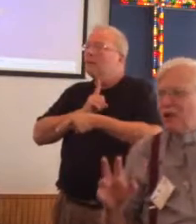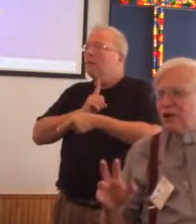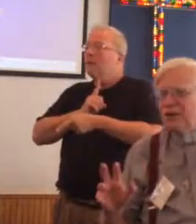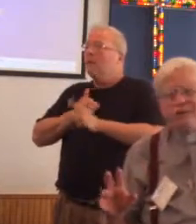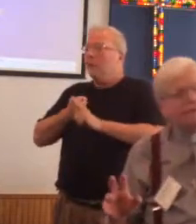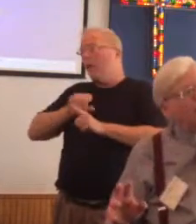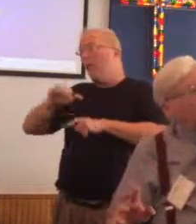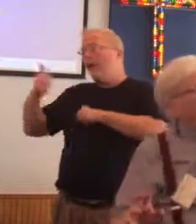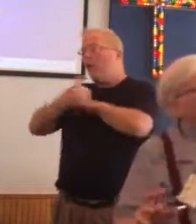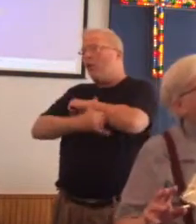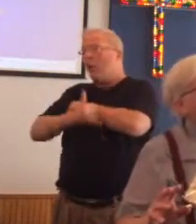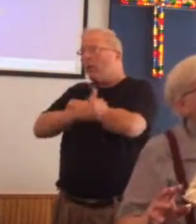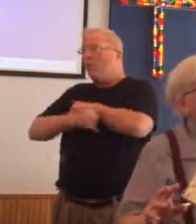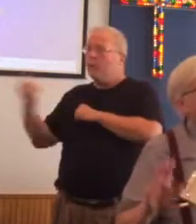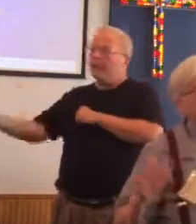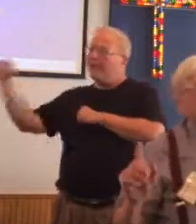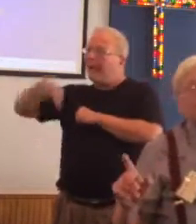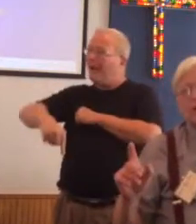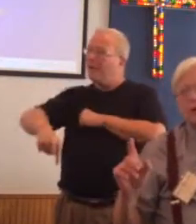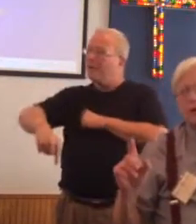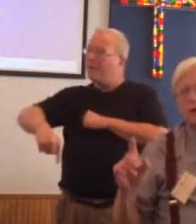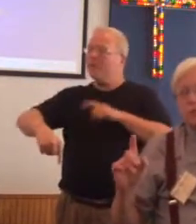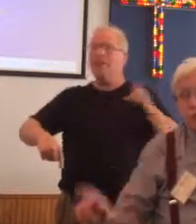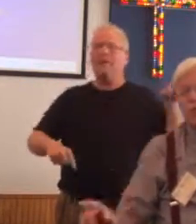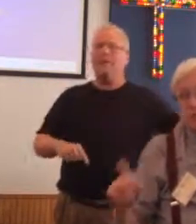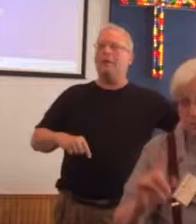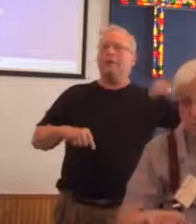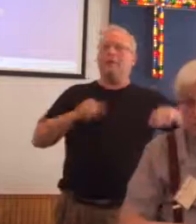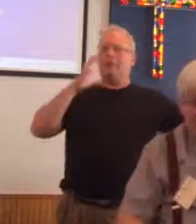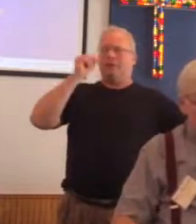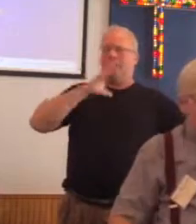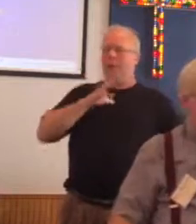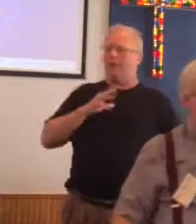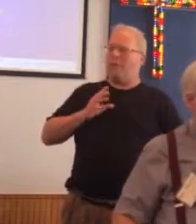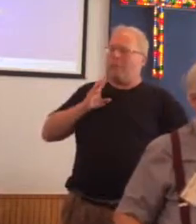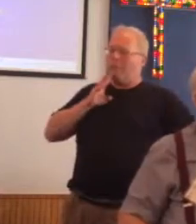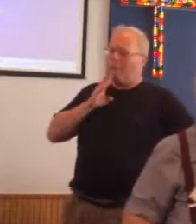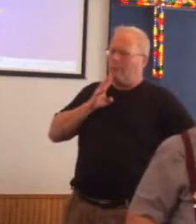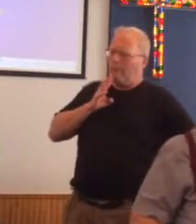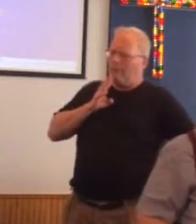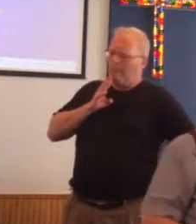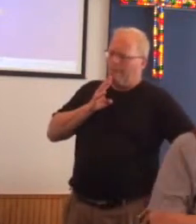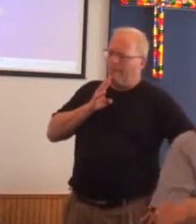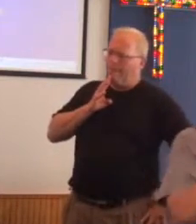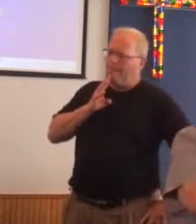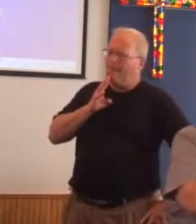especially a foreigner, and you remember, Ruth was a Moabite,